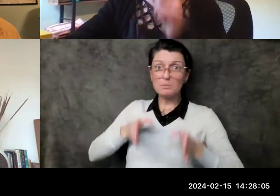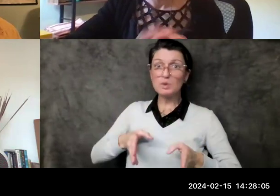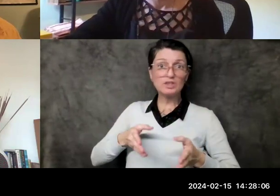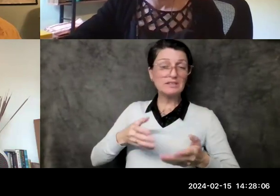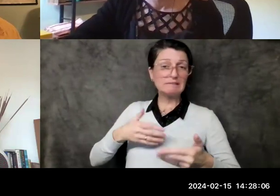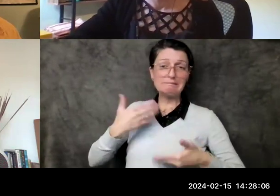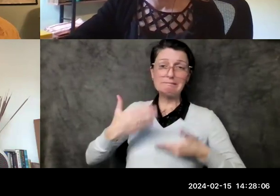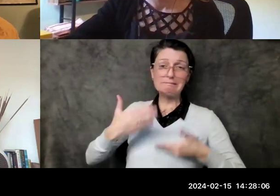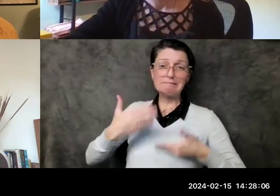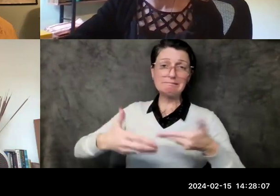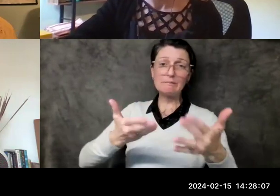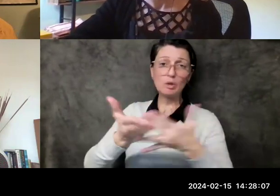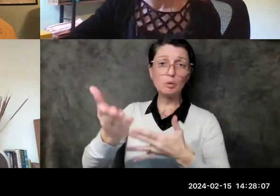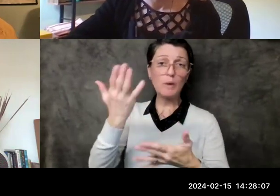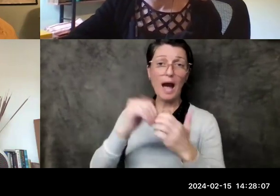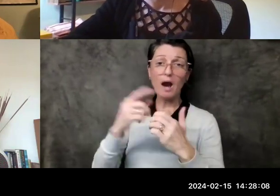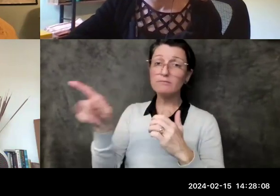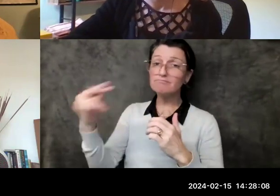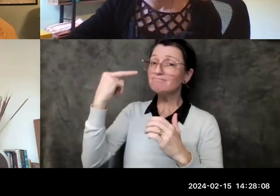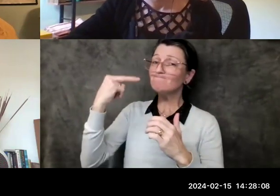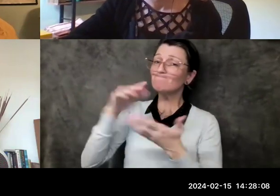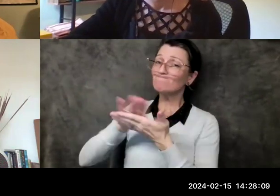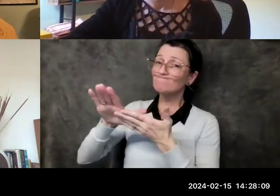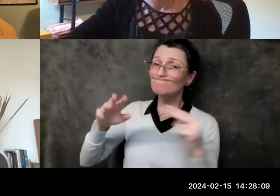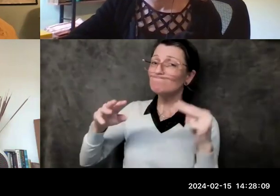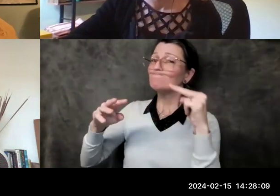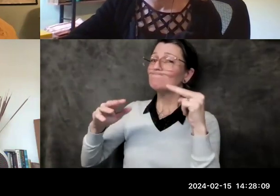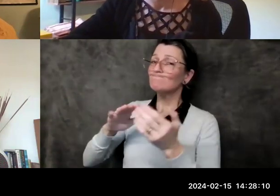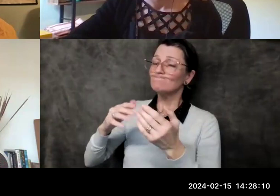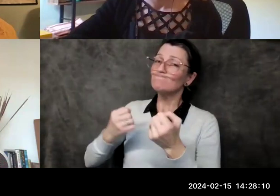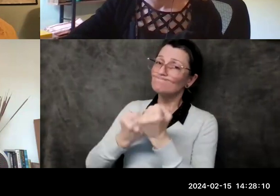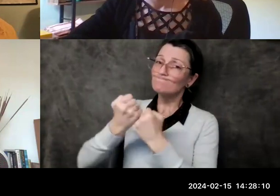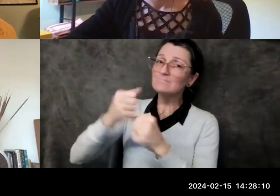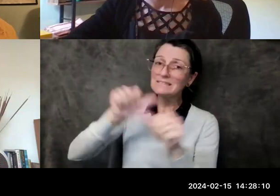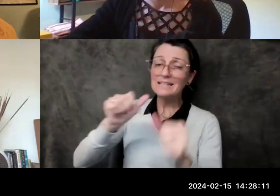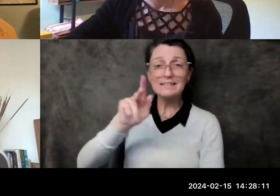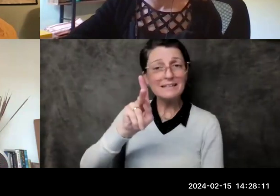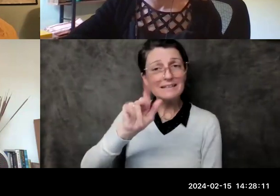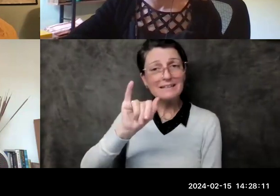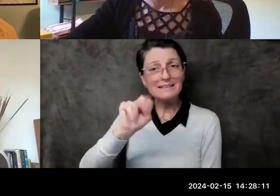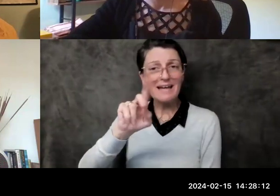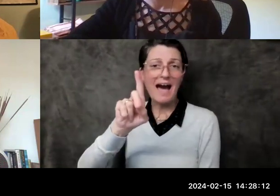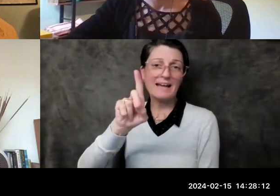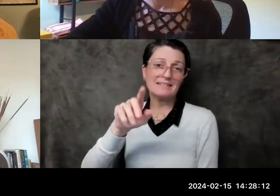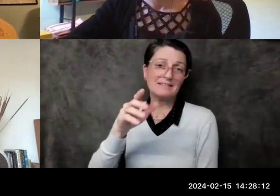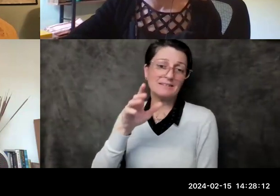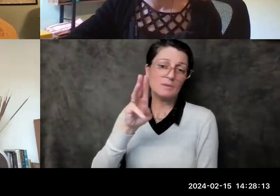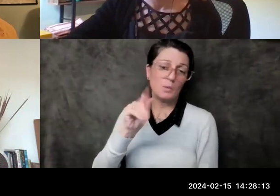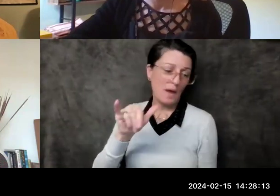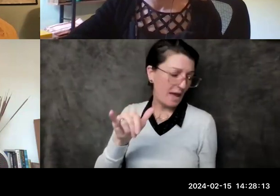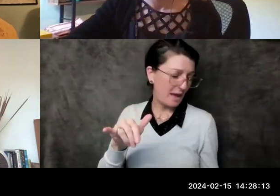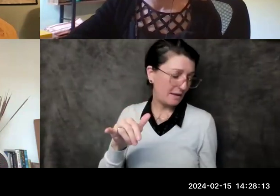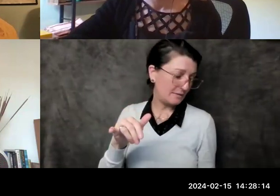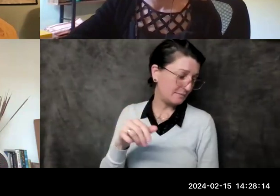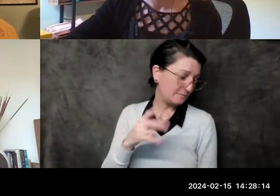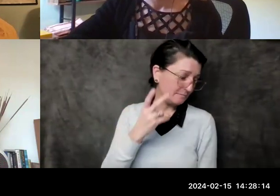a kind way, right? Or so yeah. And I think, we'll see how